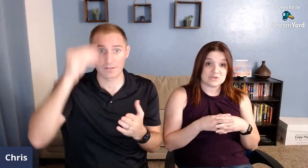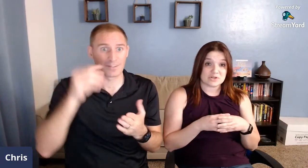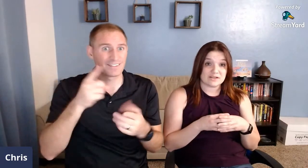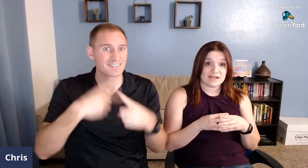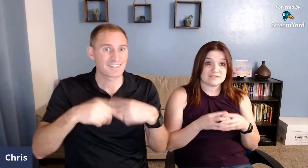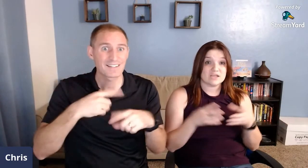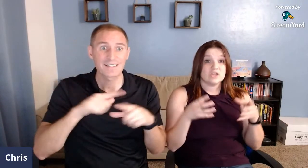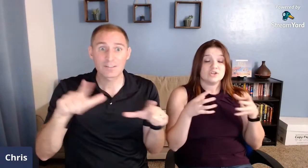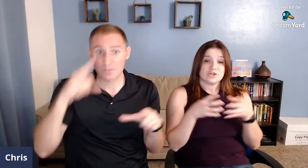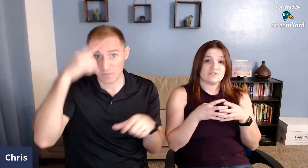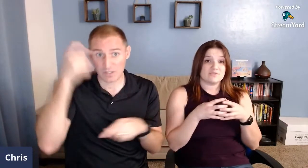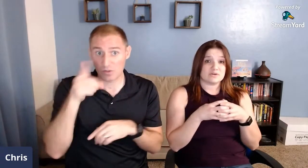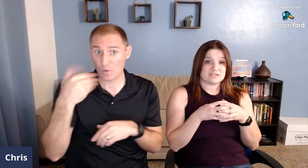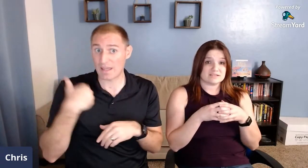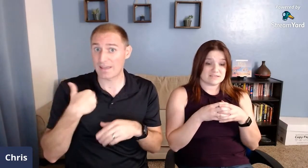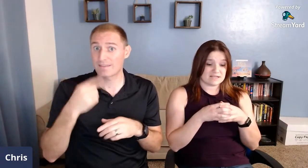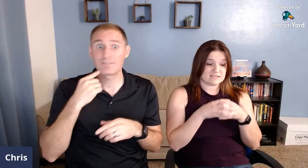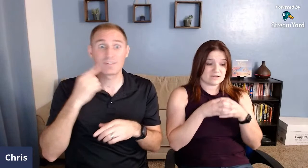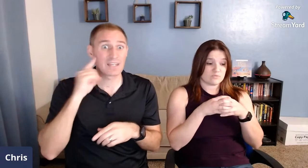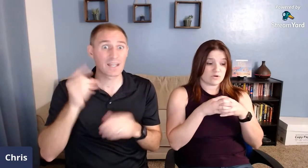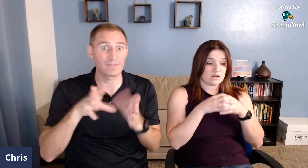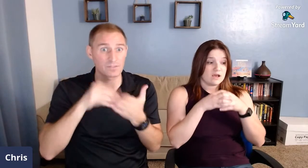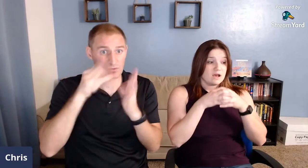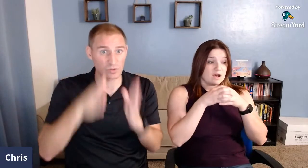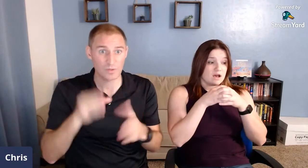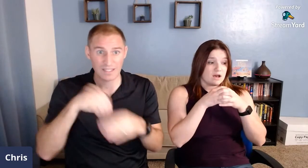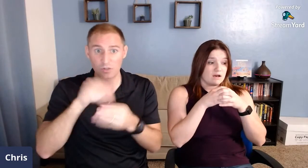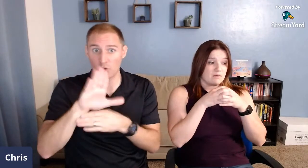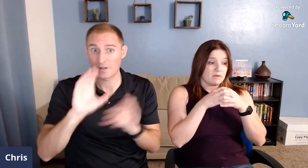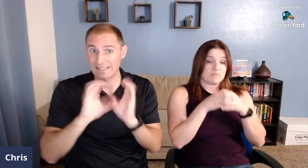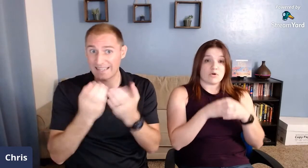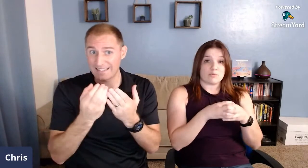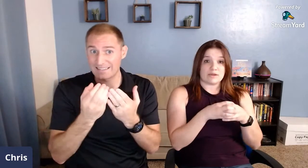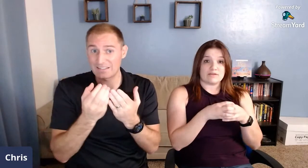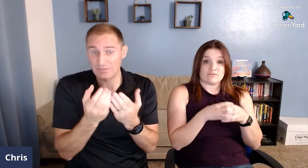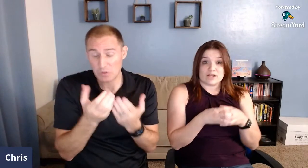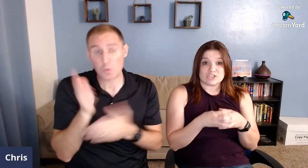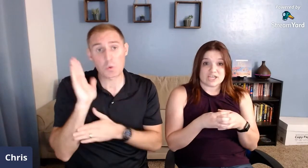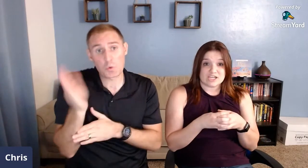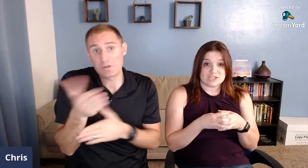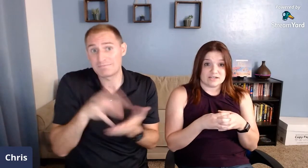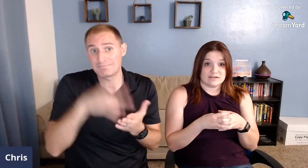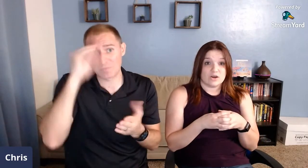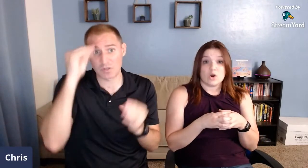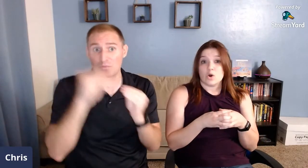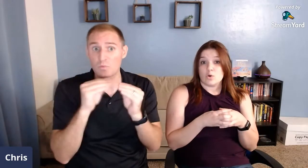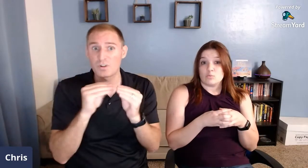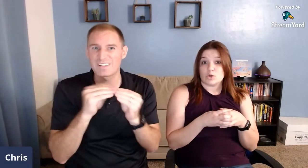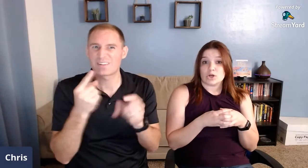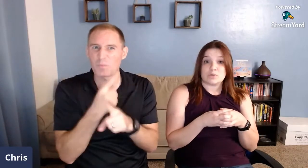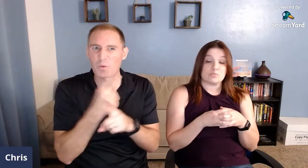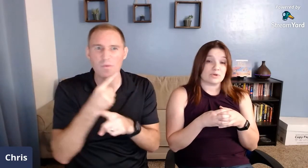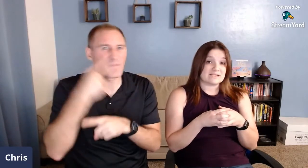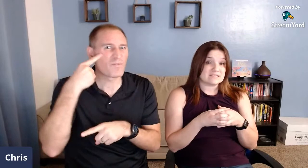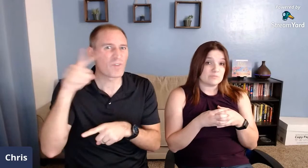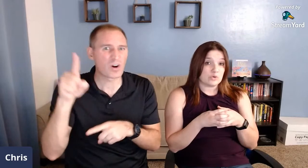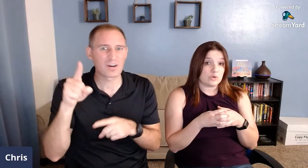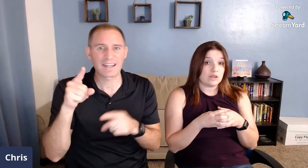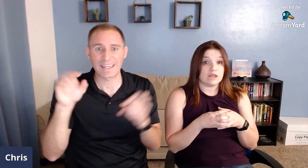deaf student in your class, you're going to focus on signs that are more appropriate for education.